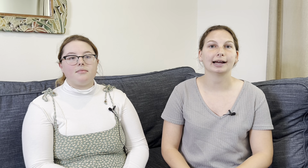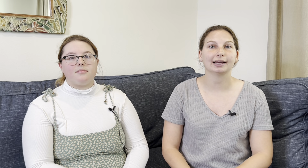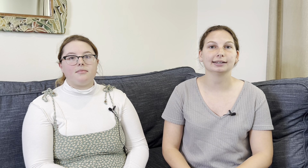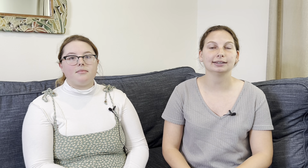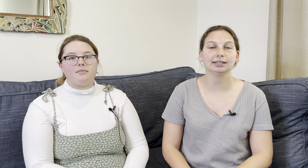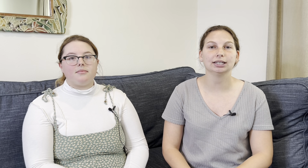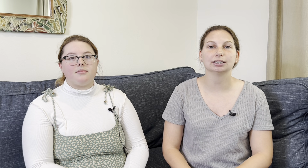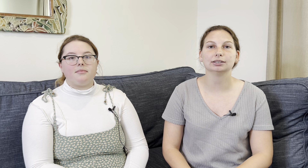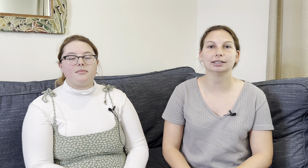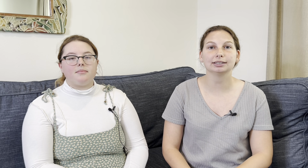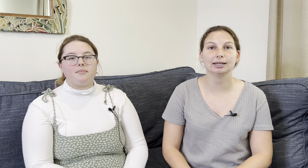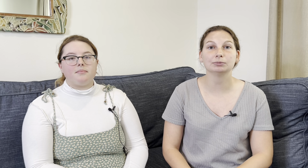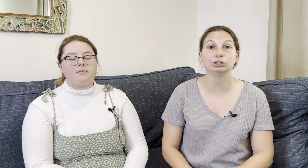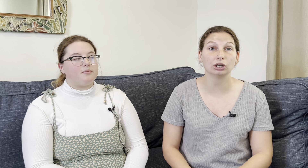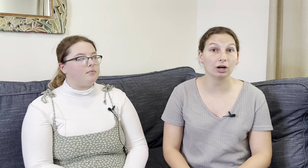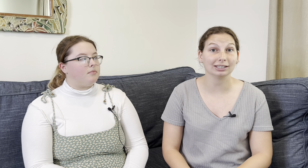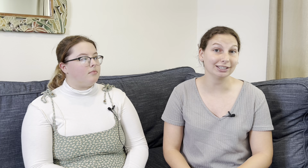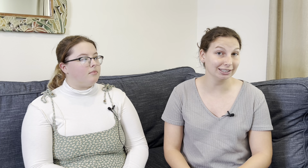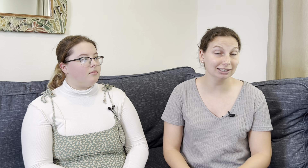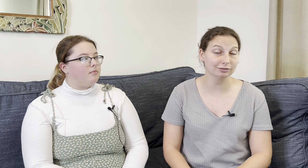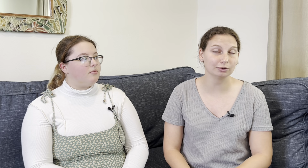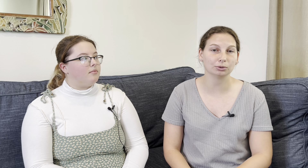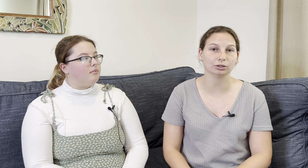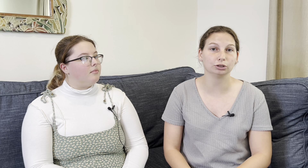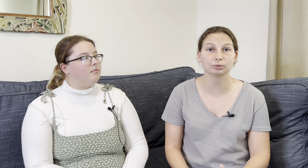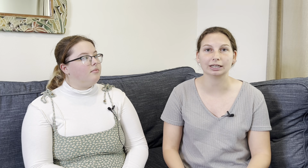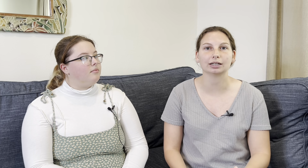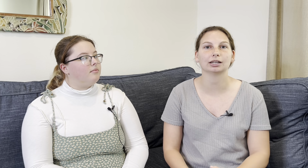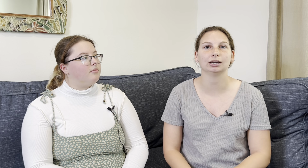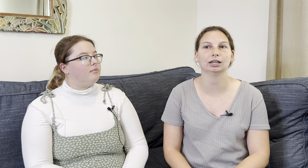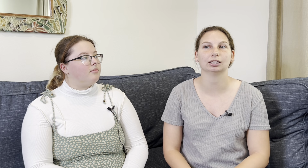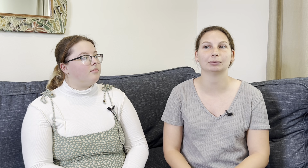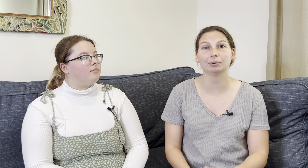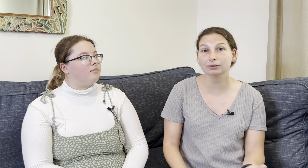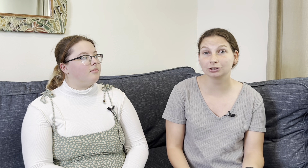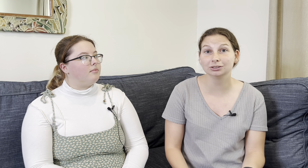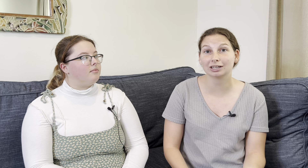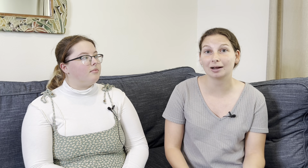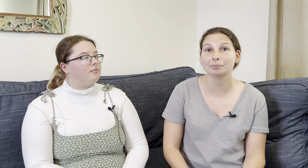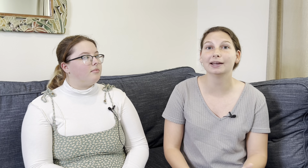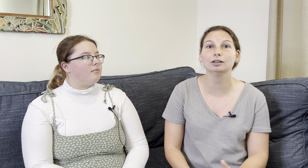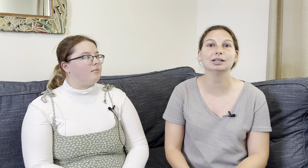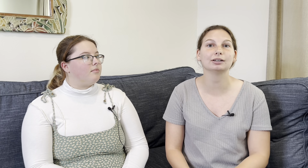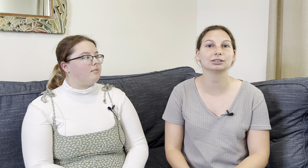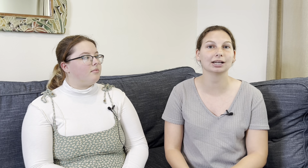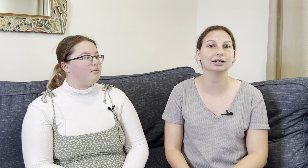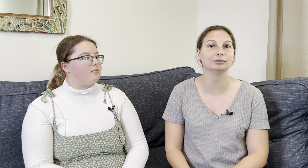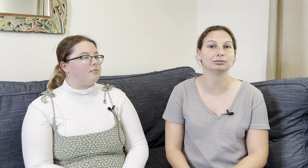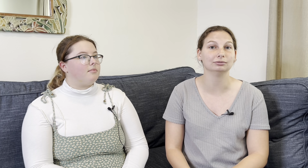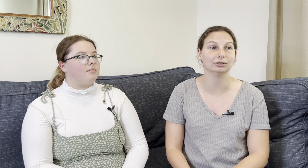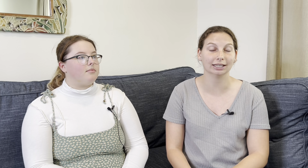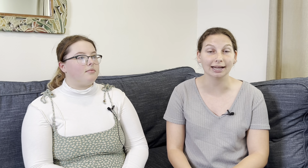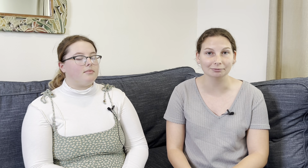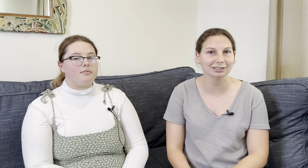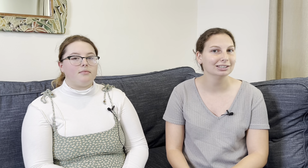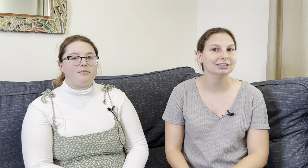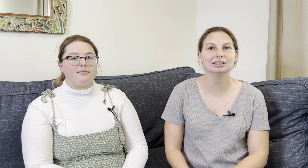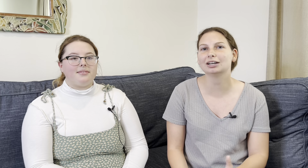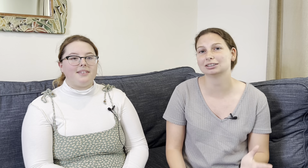had the nickname .E for drink, and my parents knew that, but anybody outside of them did not